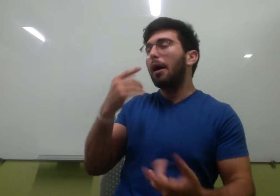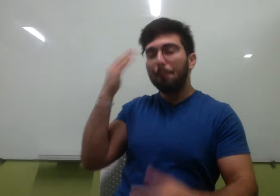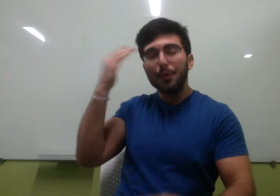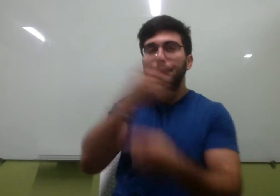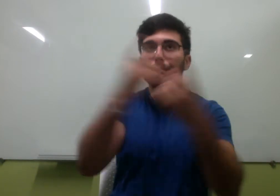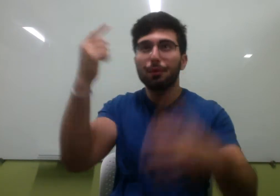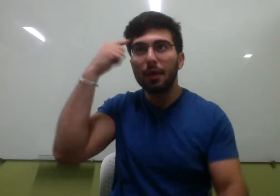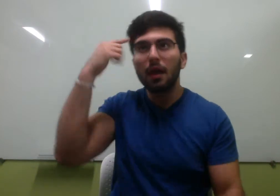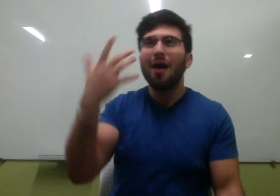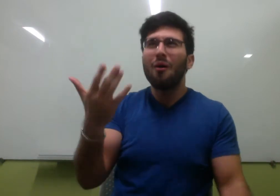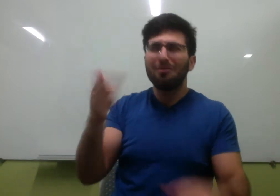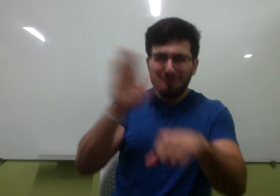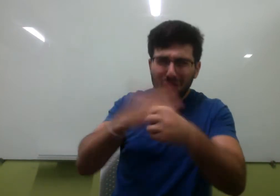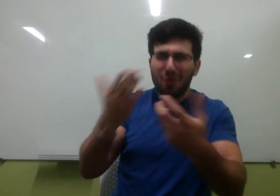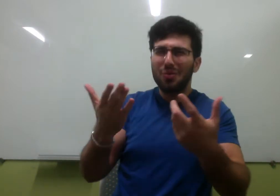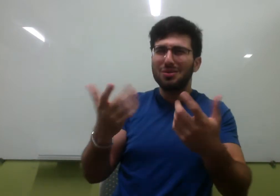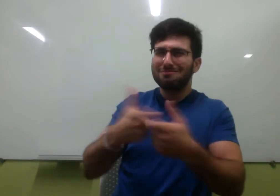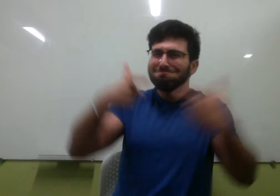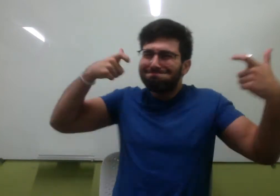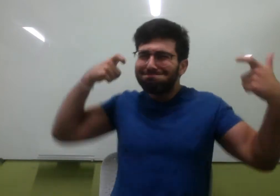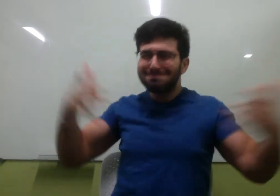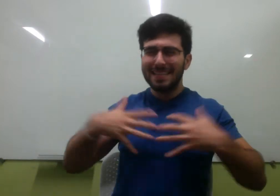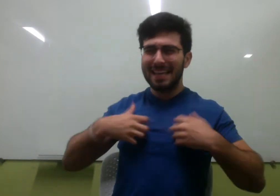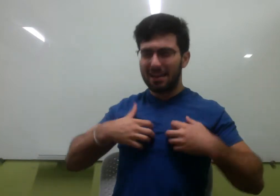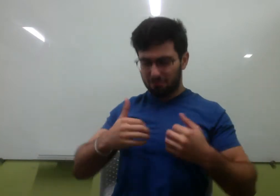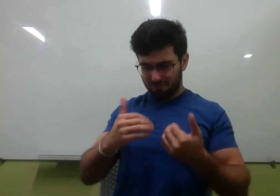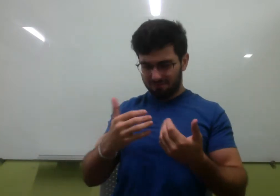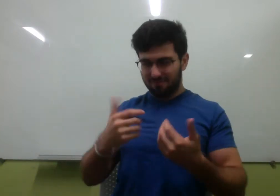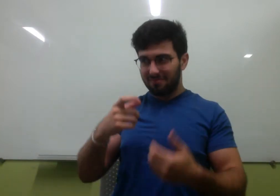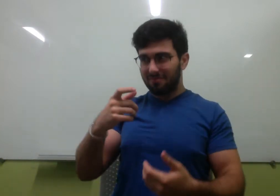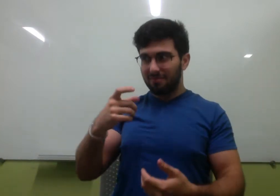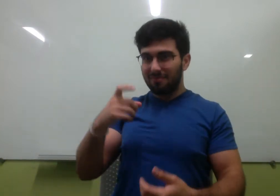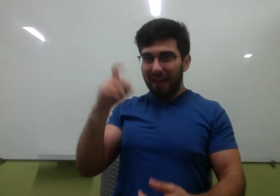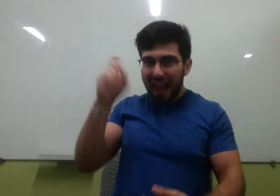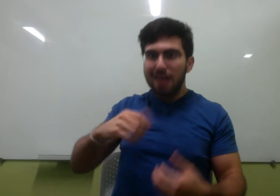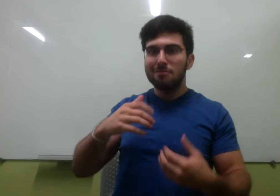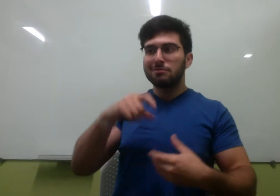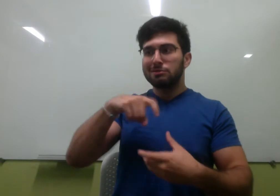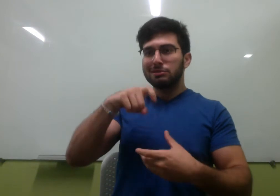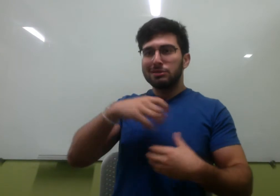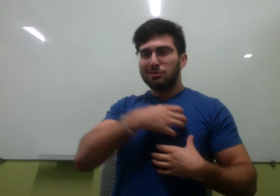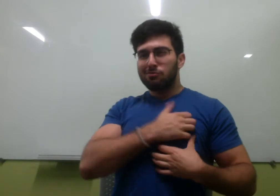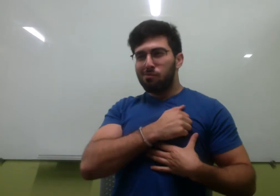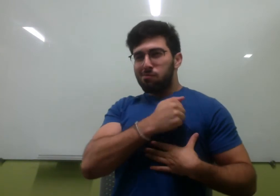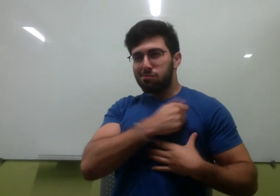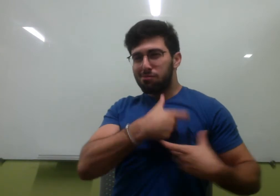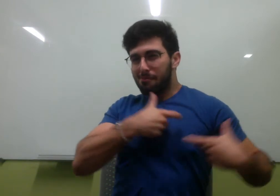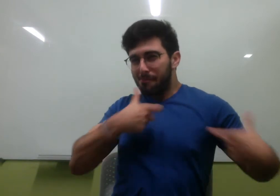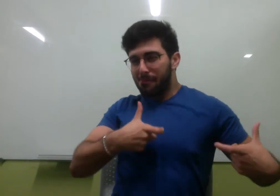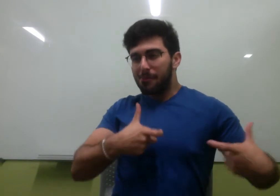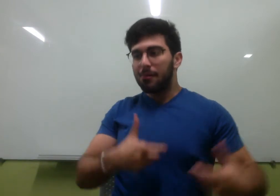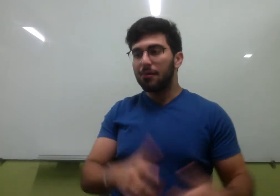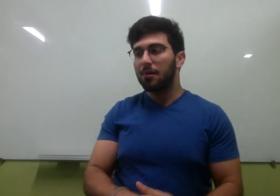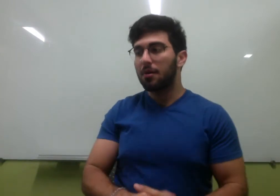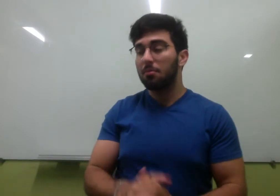this. If you did, based on body mass, proportionately, a giraffe's organs, like its heart